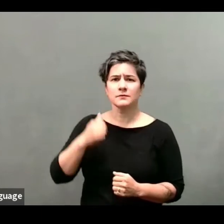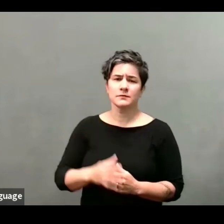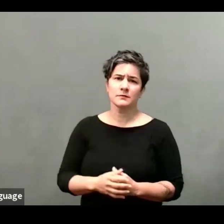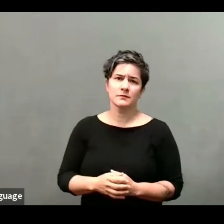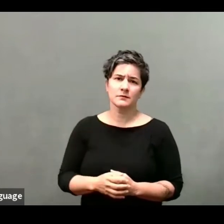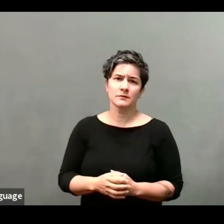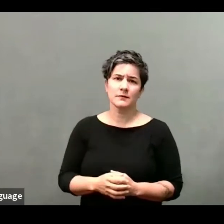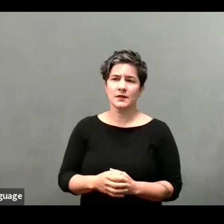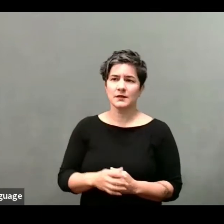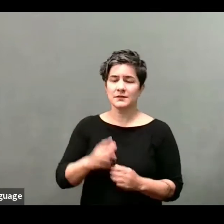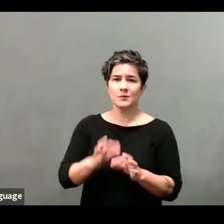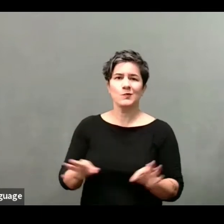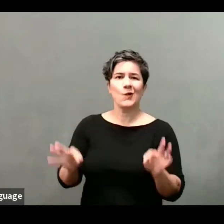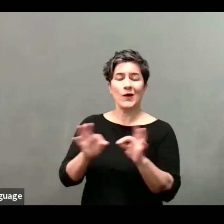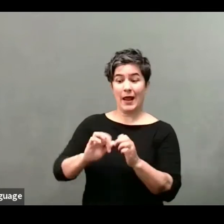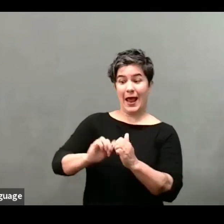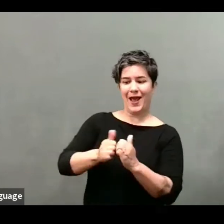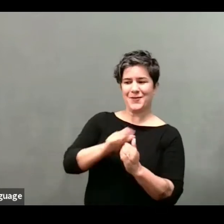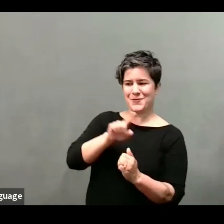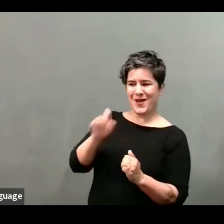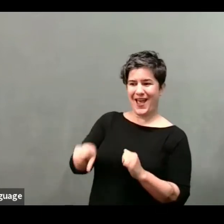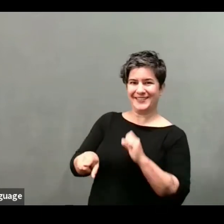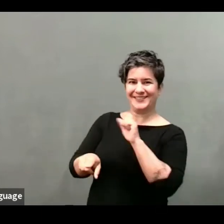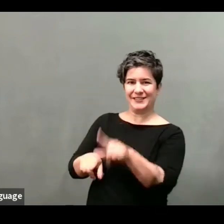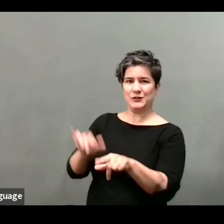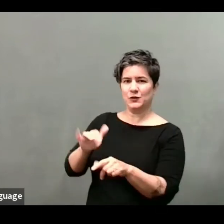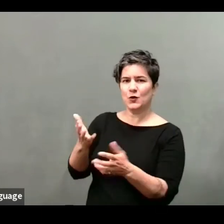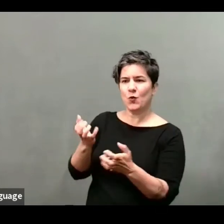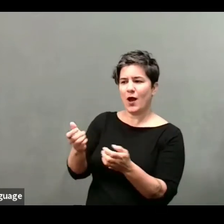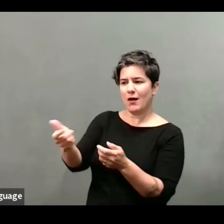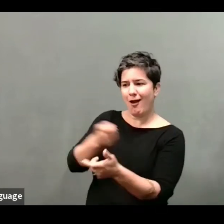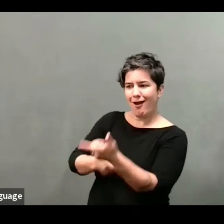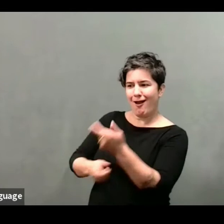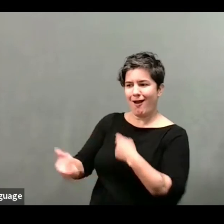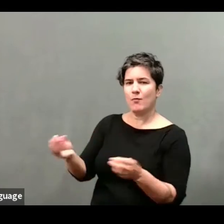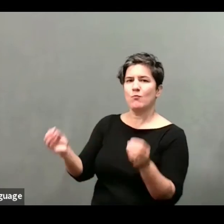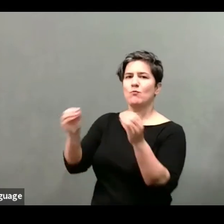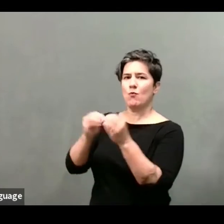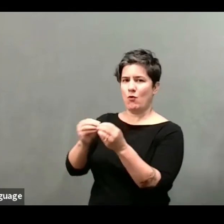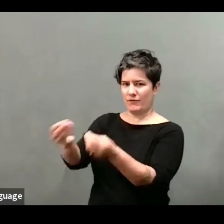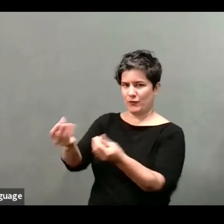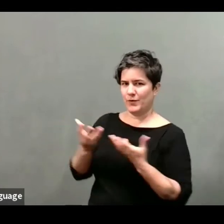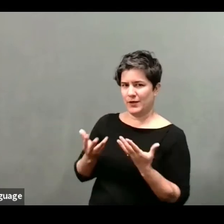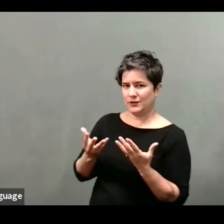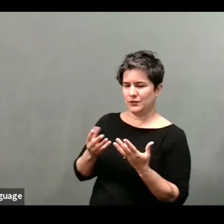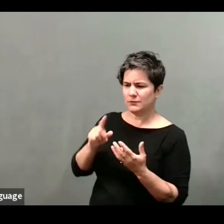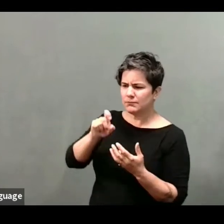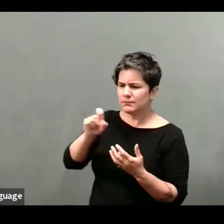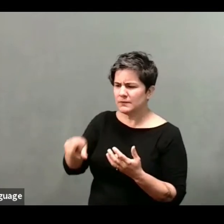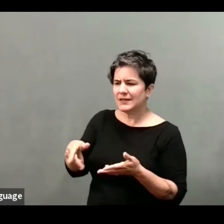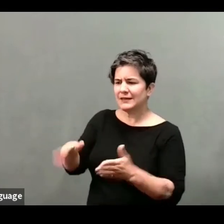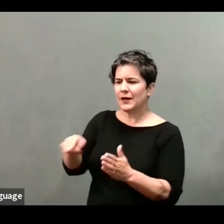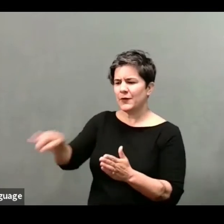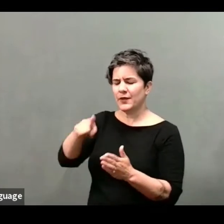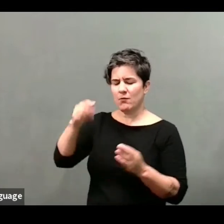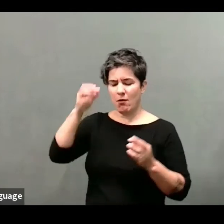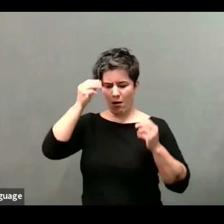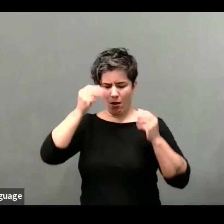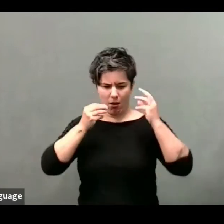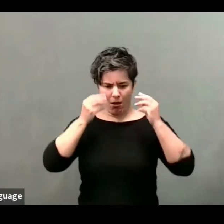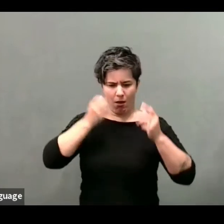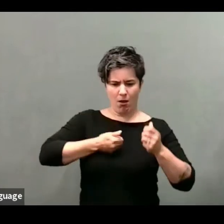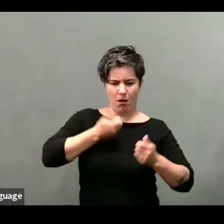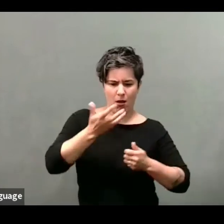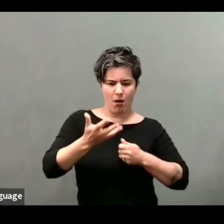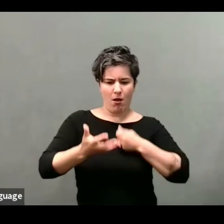questions that are really open-ended, that really just let a survivor talk through what they're thinking. And so then as an advocate, we